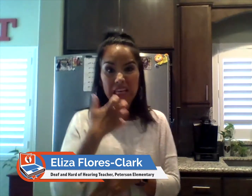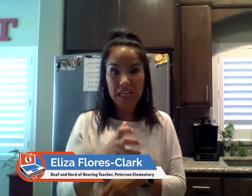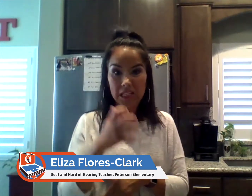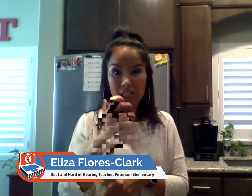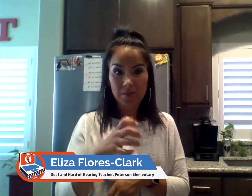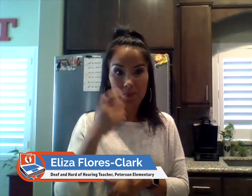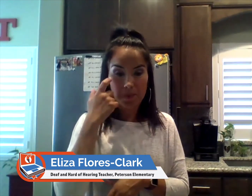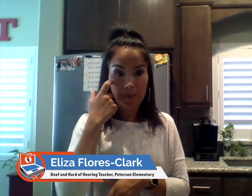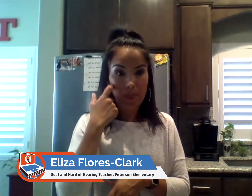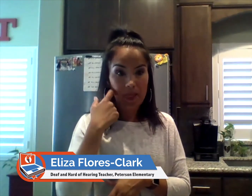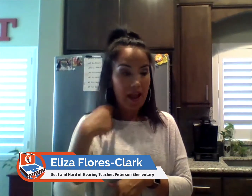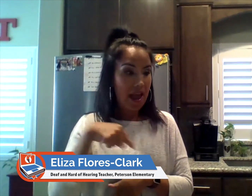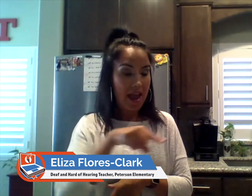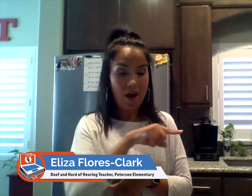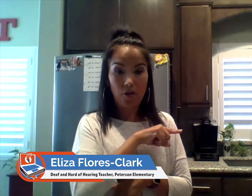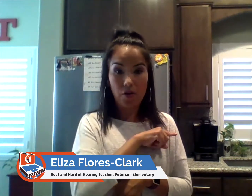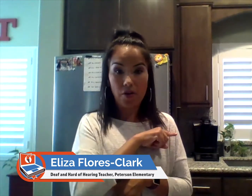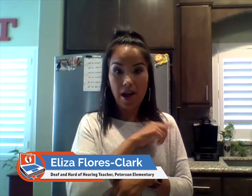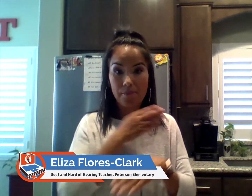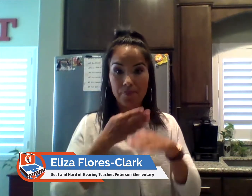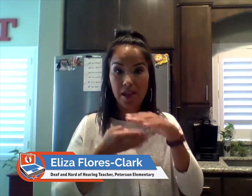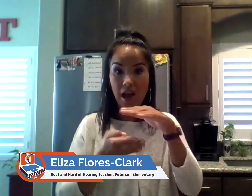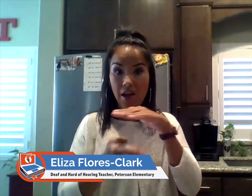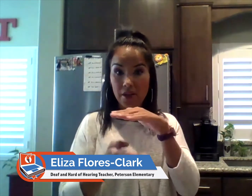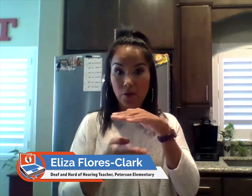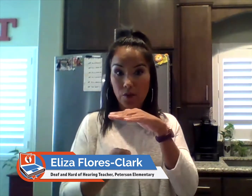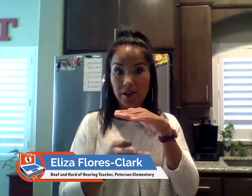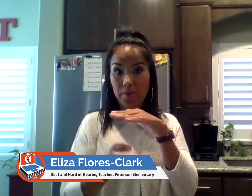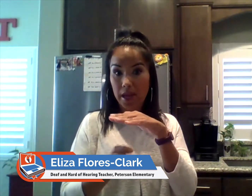preheat our oven where we're gonna bake.